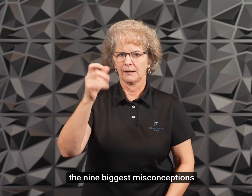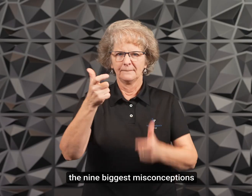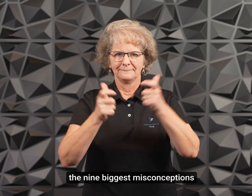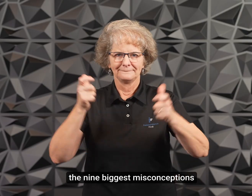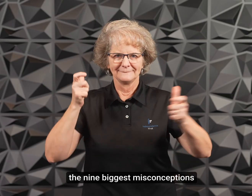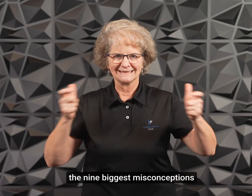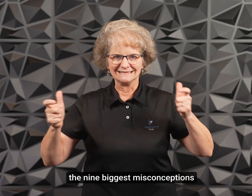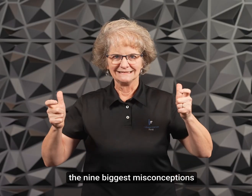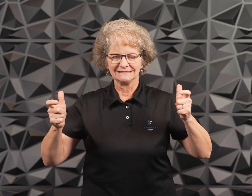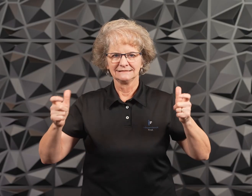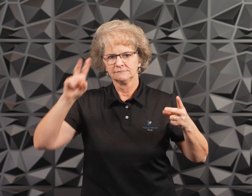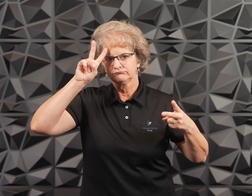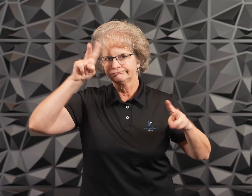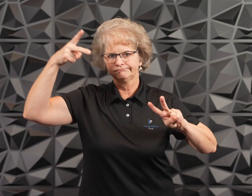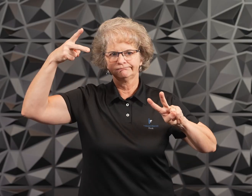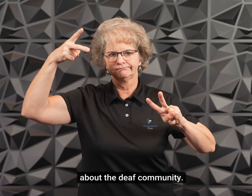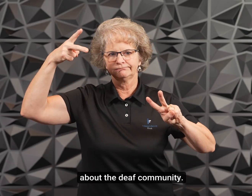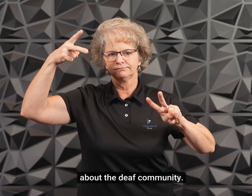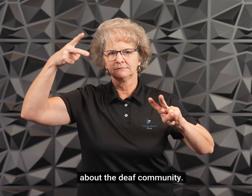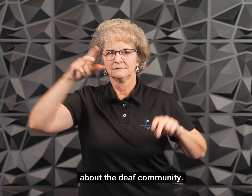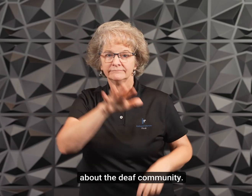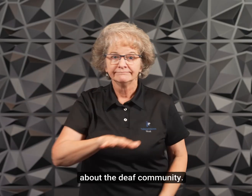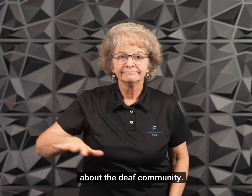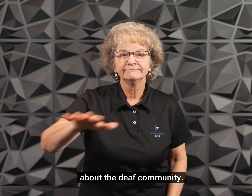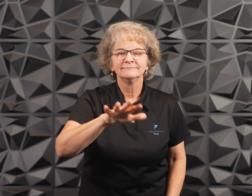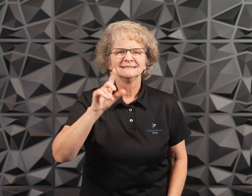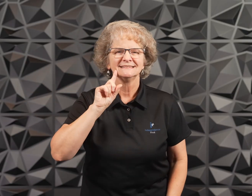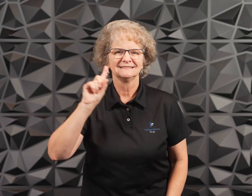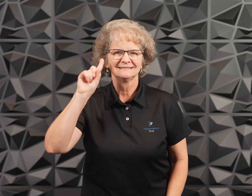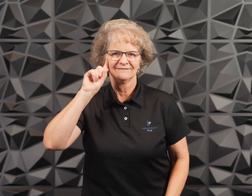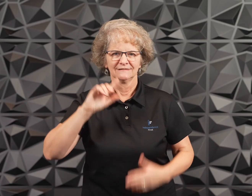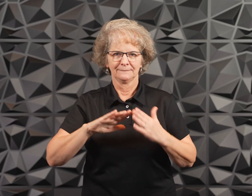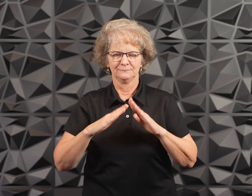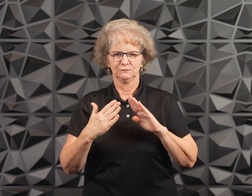biggest misconceptions about the deaf community.